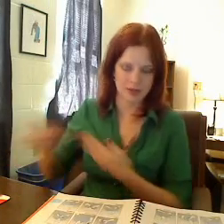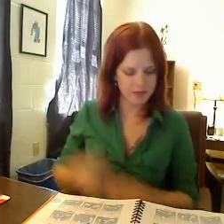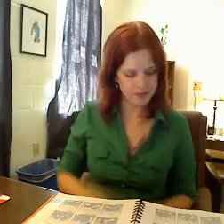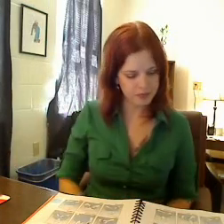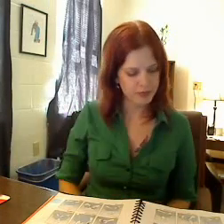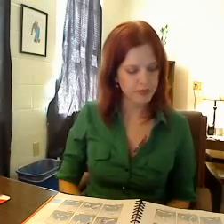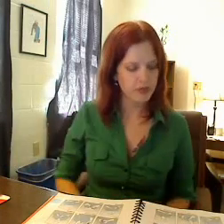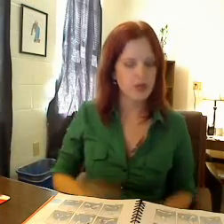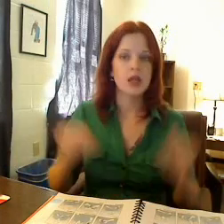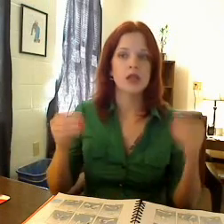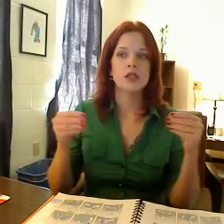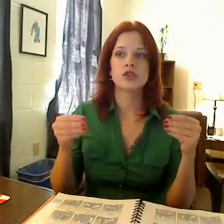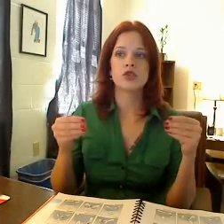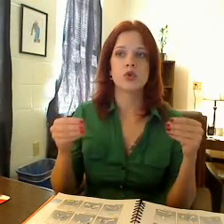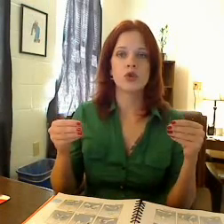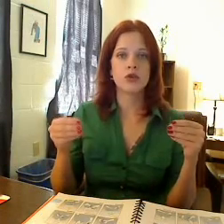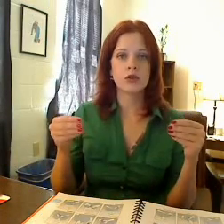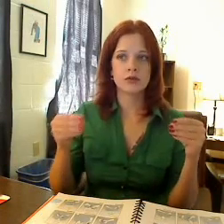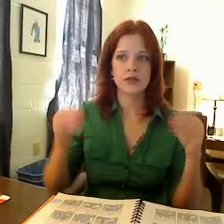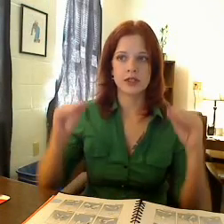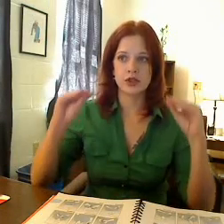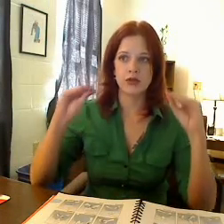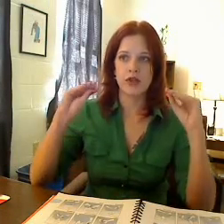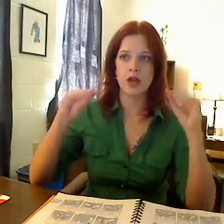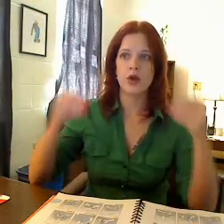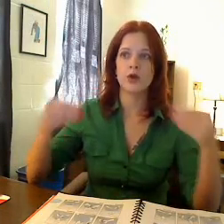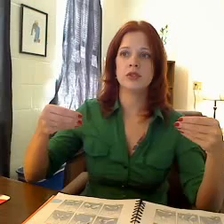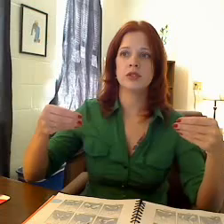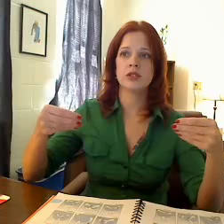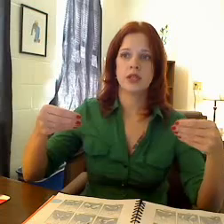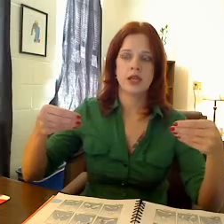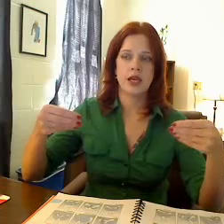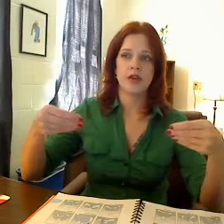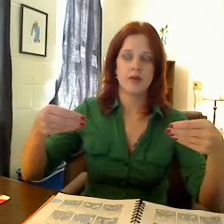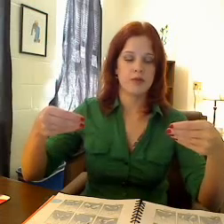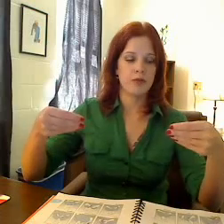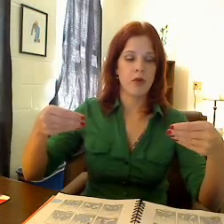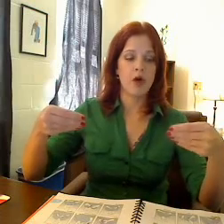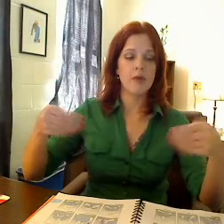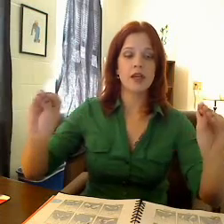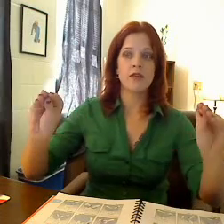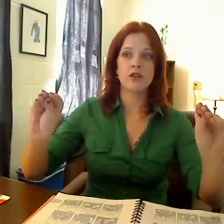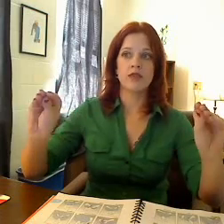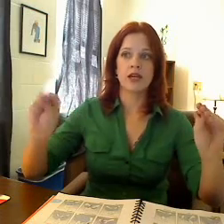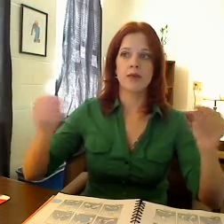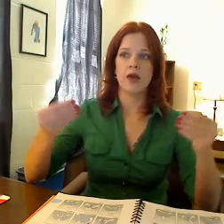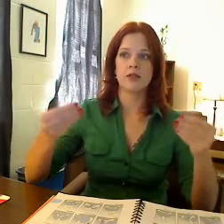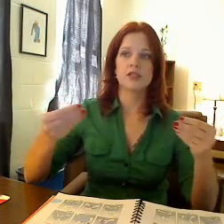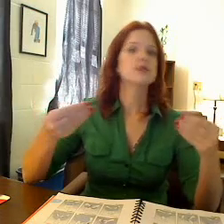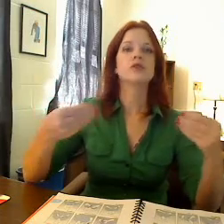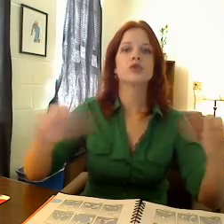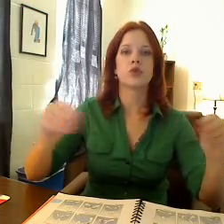shopping. Store is two flat O's, and they're your palm in, and then you flick them out.